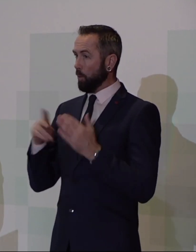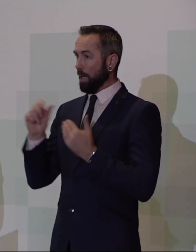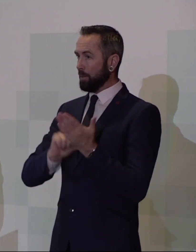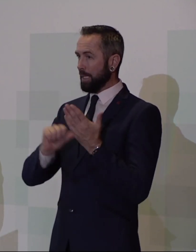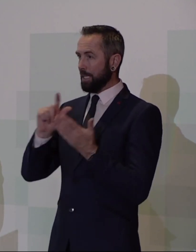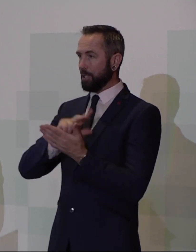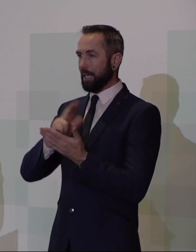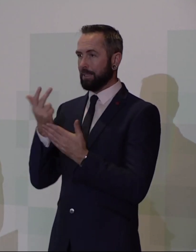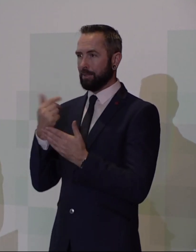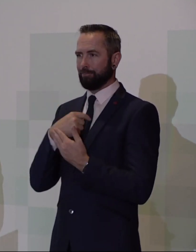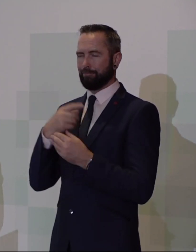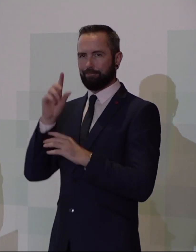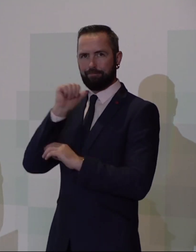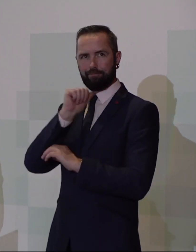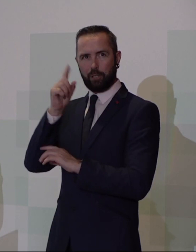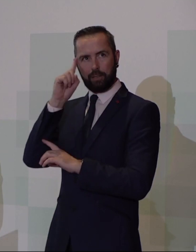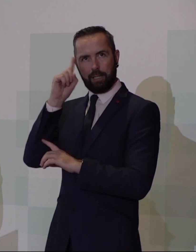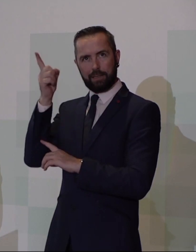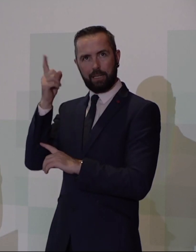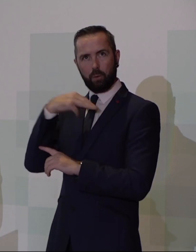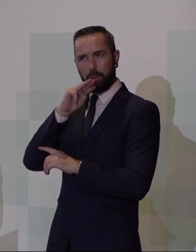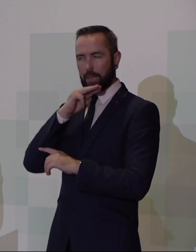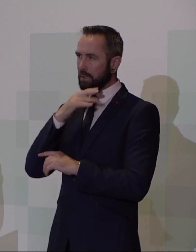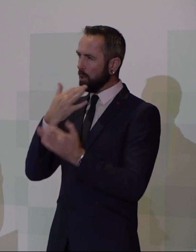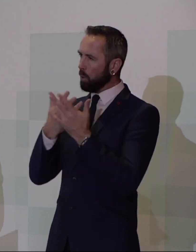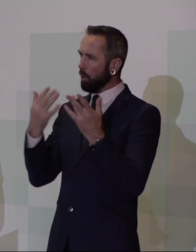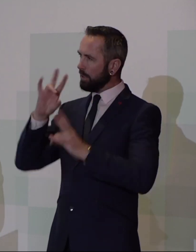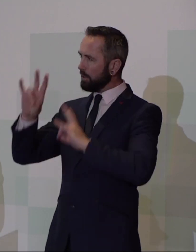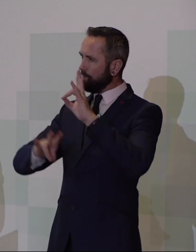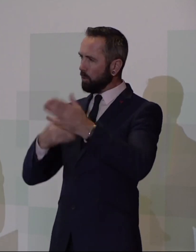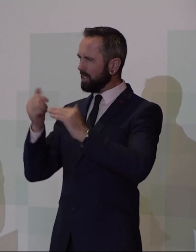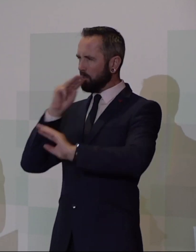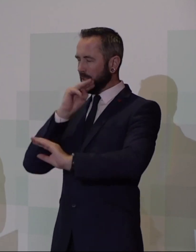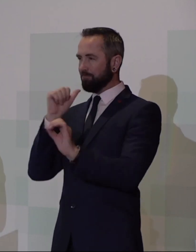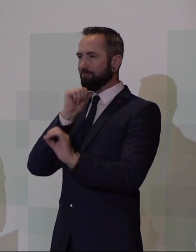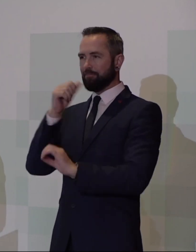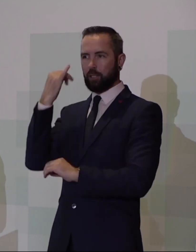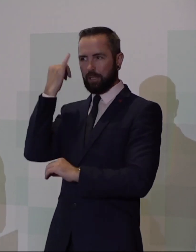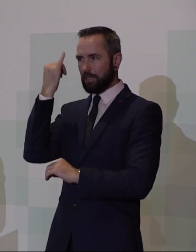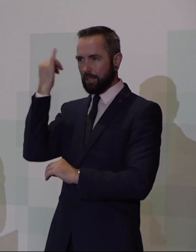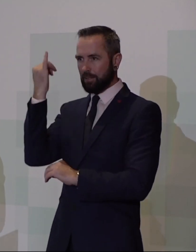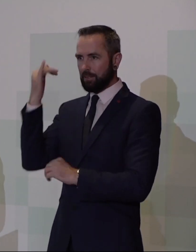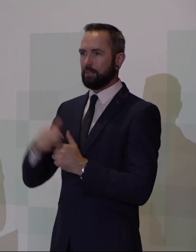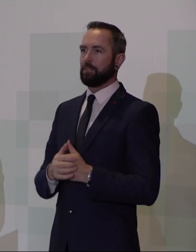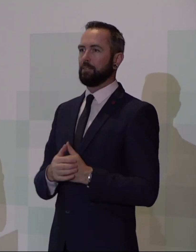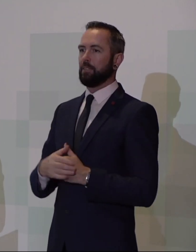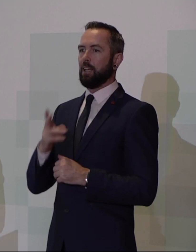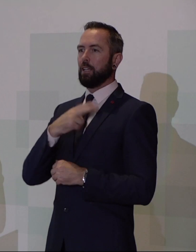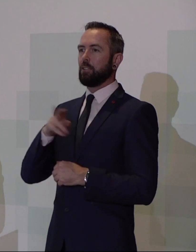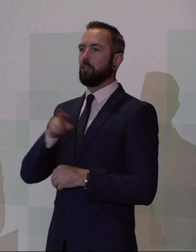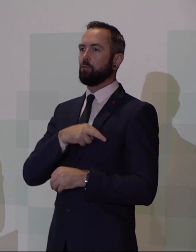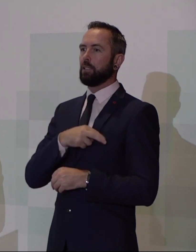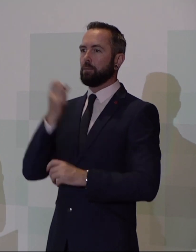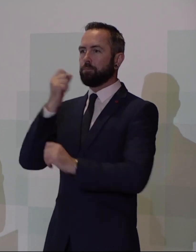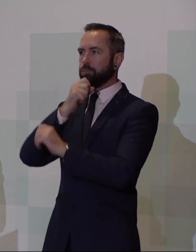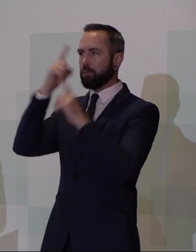I had absolutely no idea what a quantity surveyor was. None whatsoever. It was not a conscious choice for me to